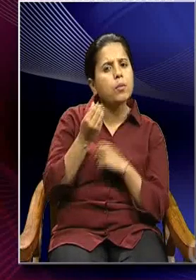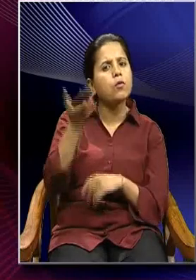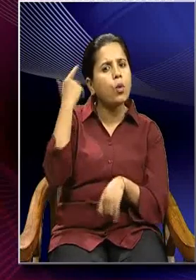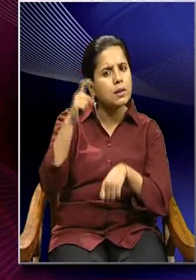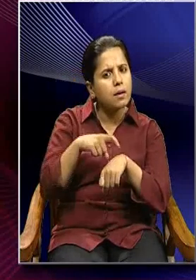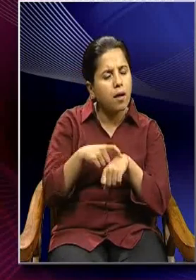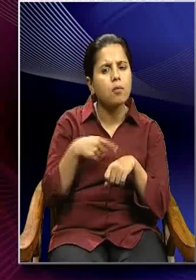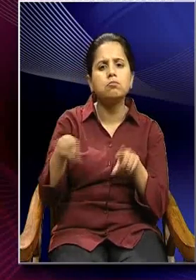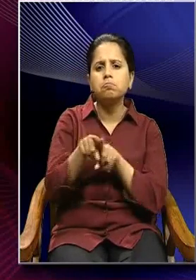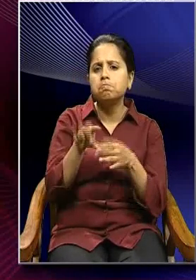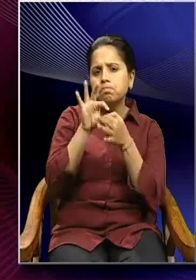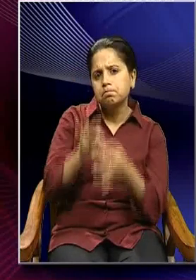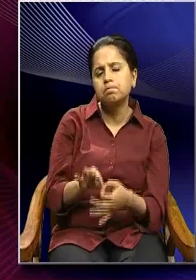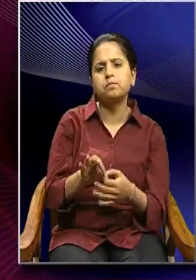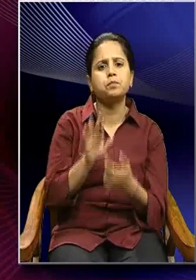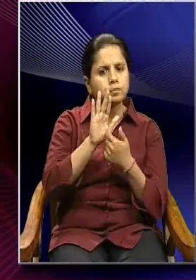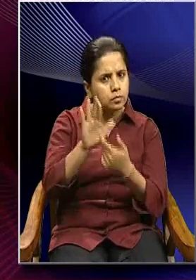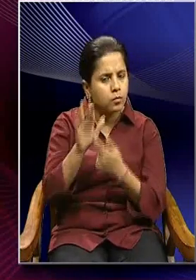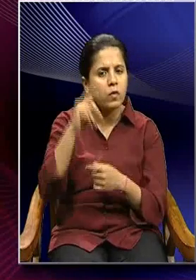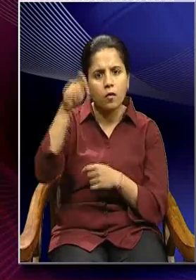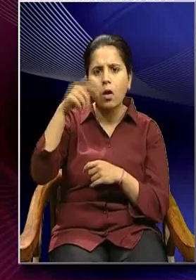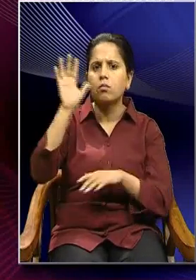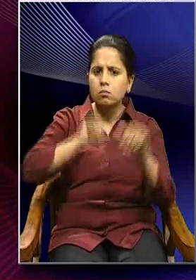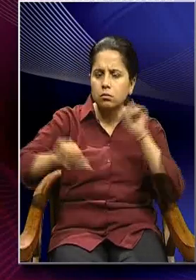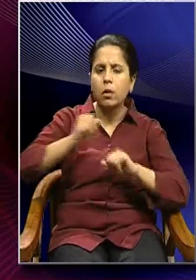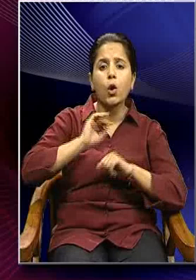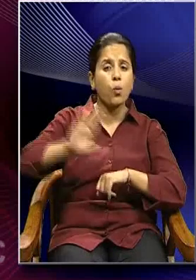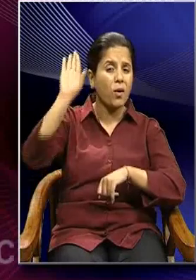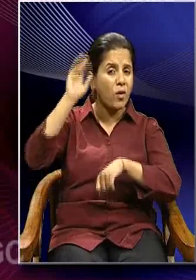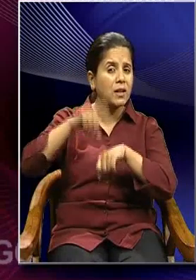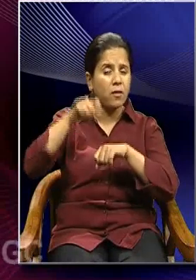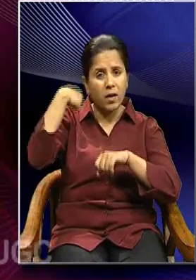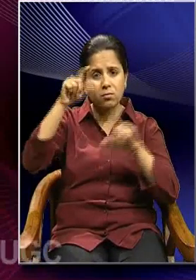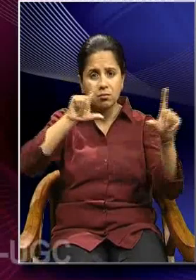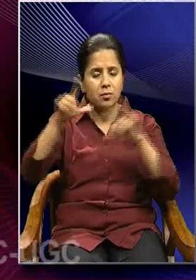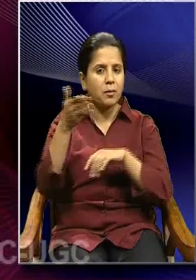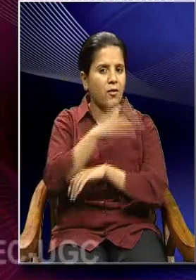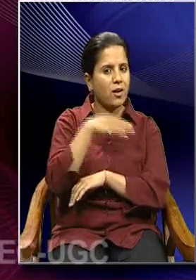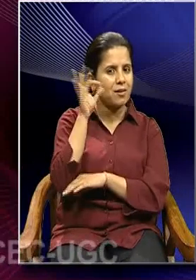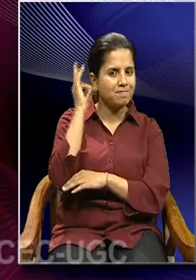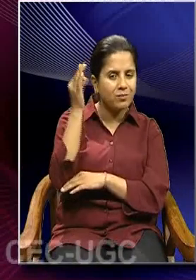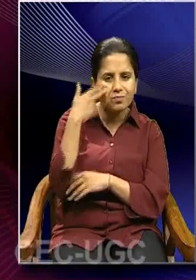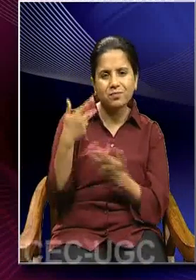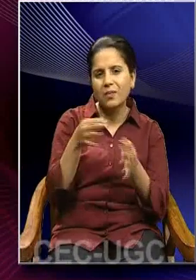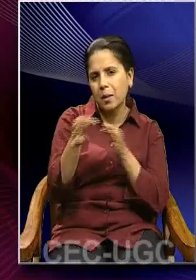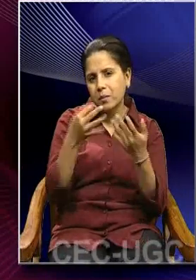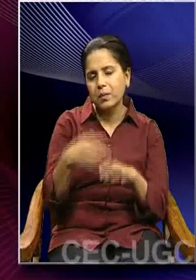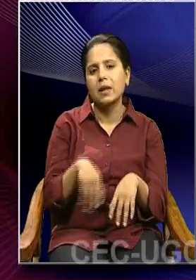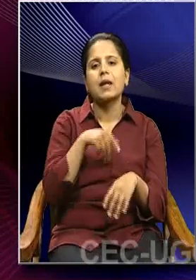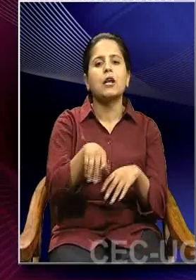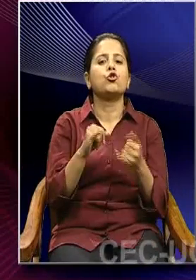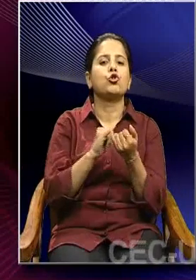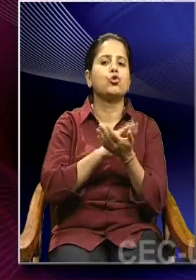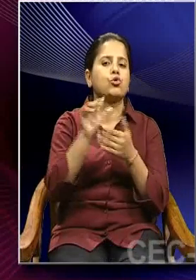the way they were being exhibited by the filmmakers of those times, as we talked in the earlier lectures, like Shantaram and Abbas and Bimal